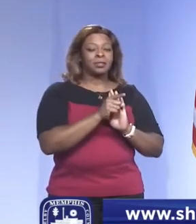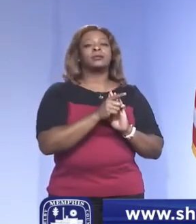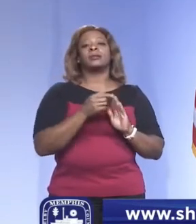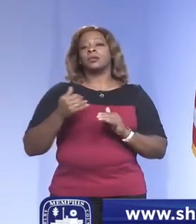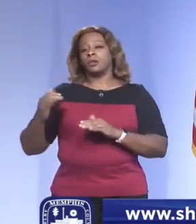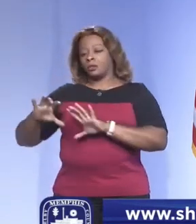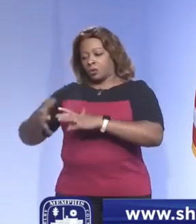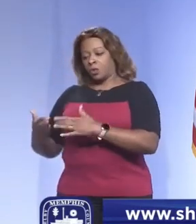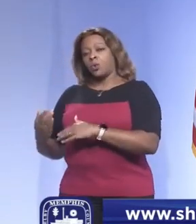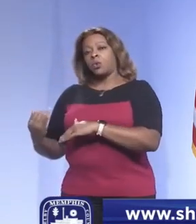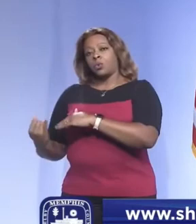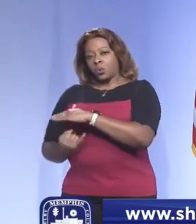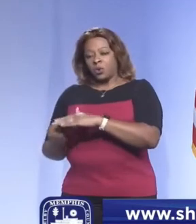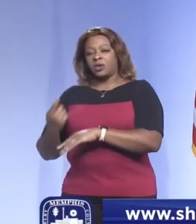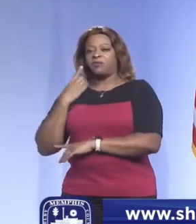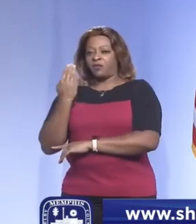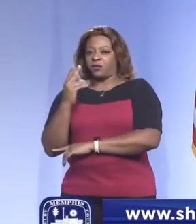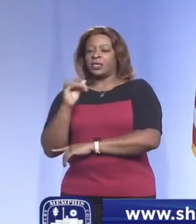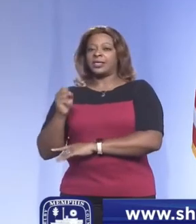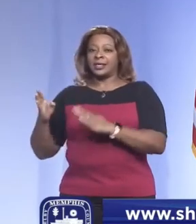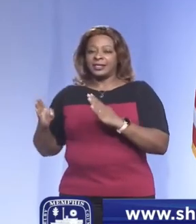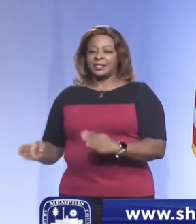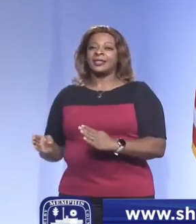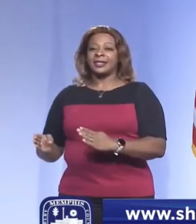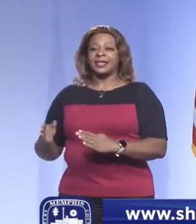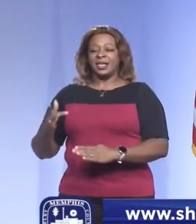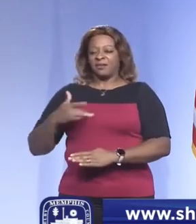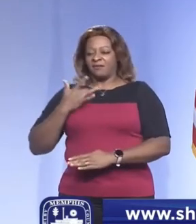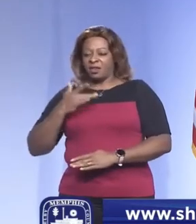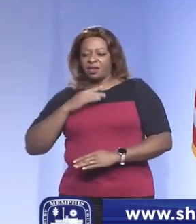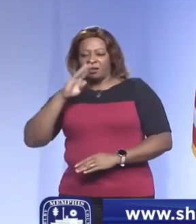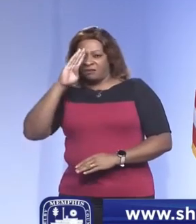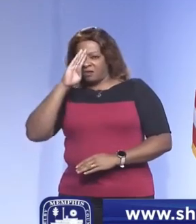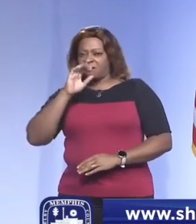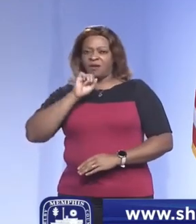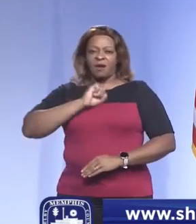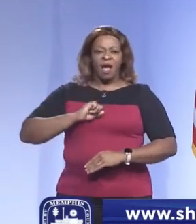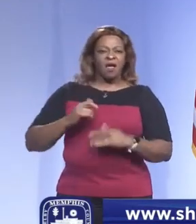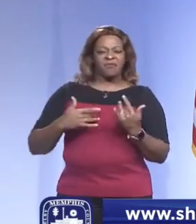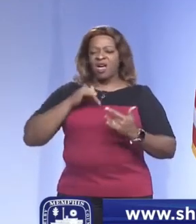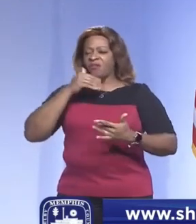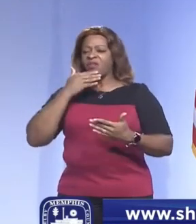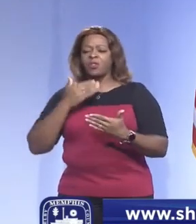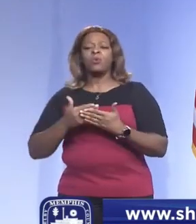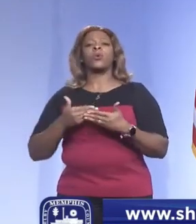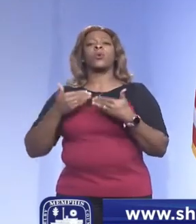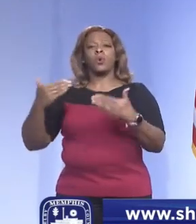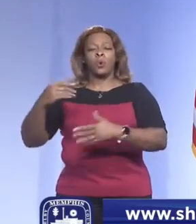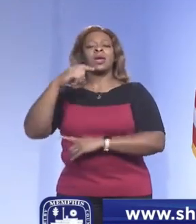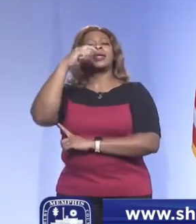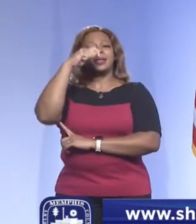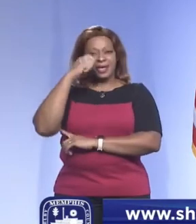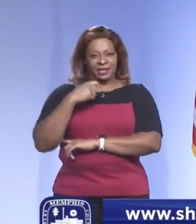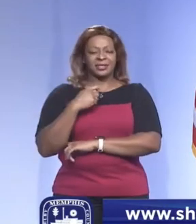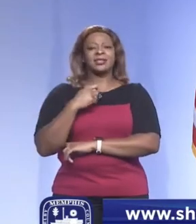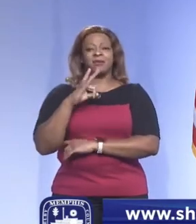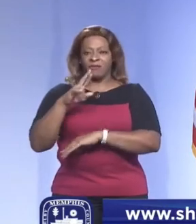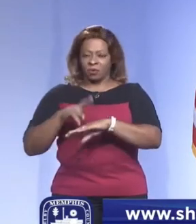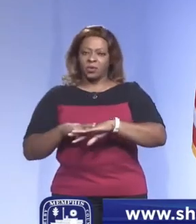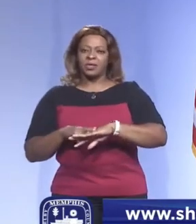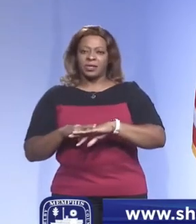quarantine is a 14-day period. If they develop any symptoms or what have you, they should get tested, of